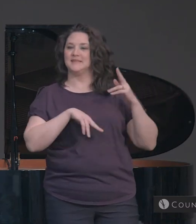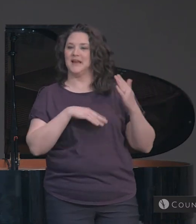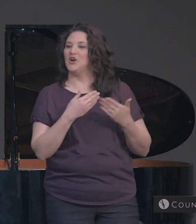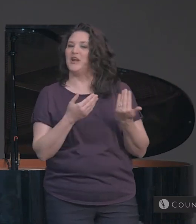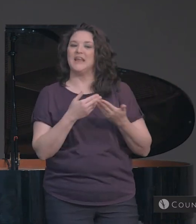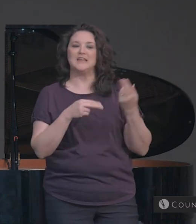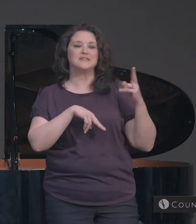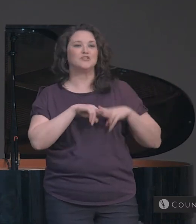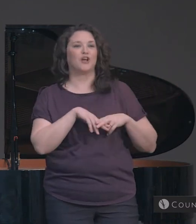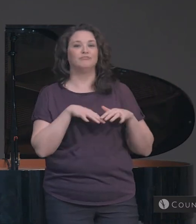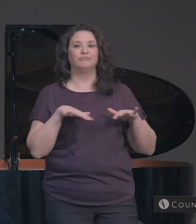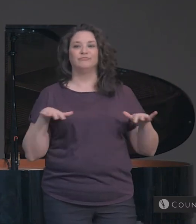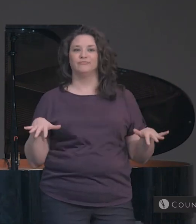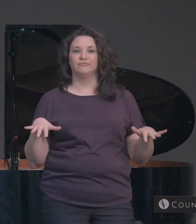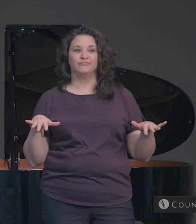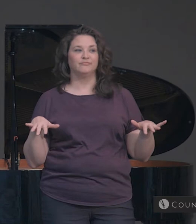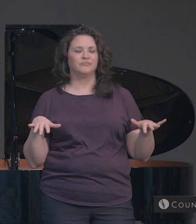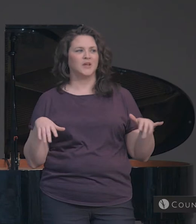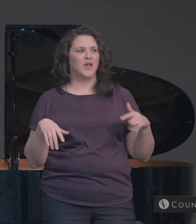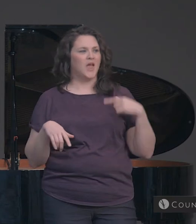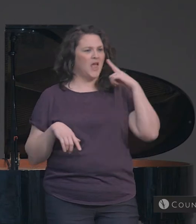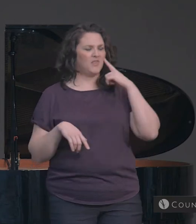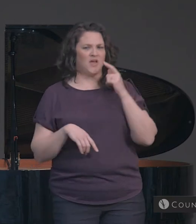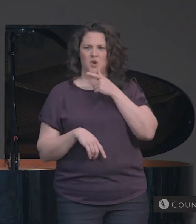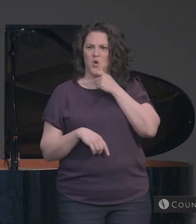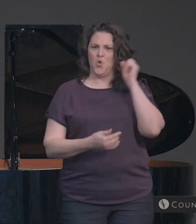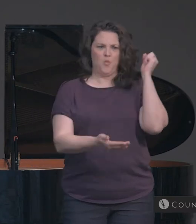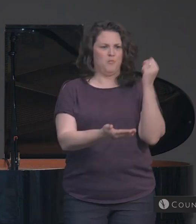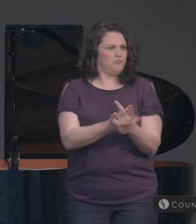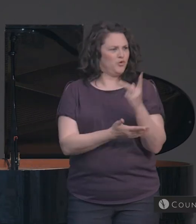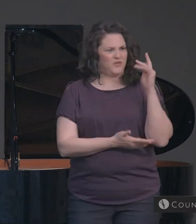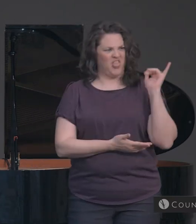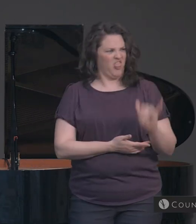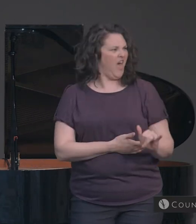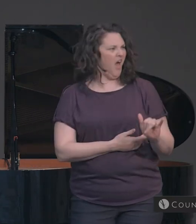And I thought to myself, who approved that?